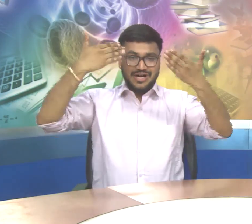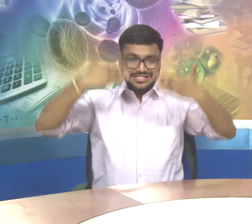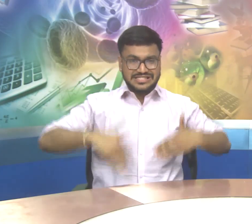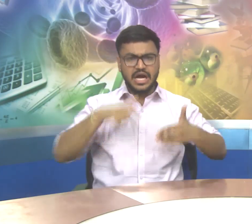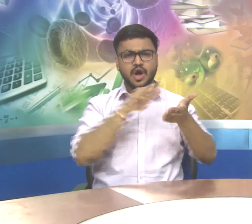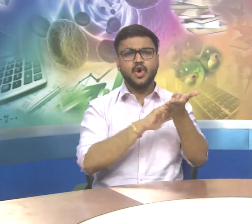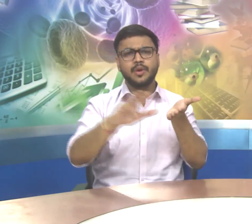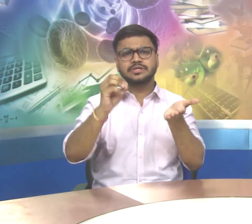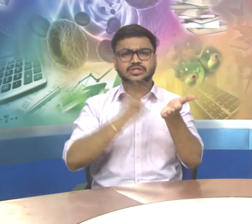Introduction.